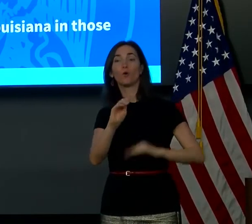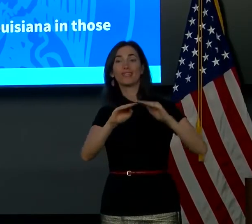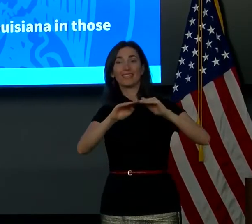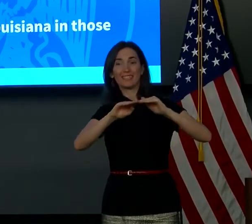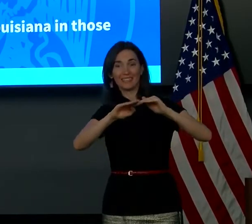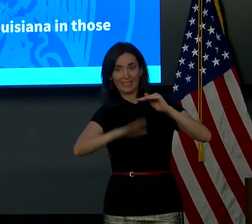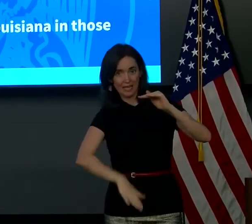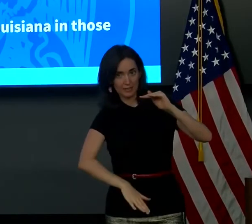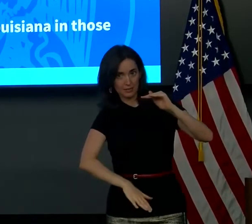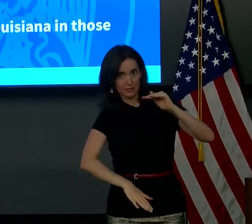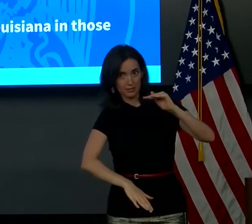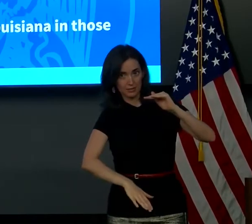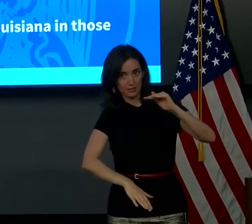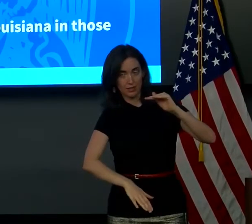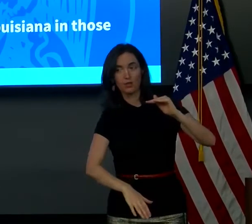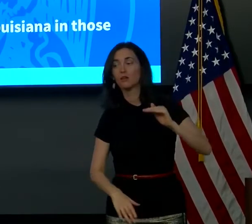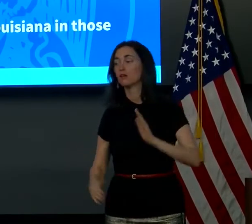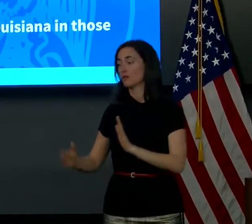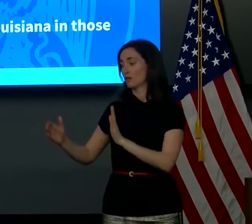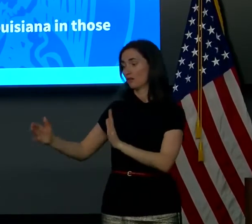up by